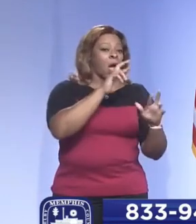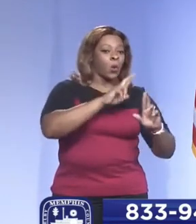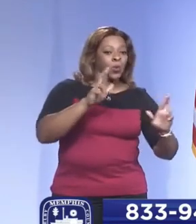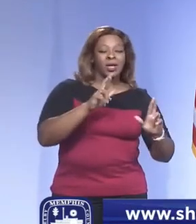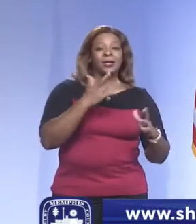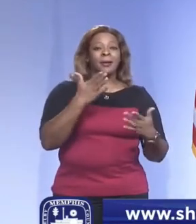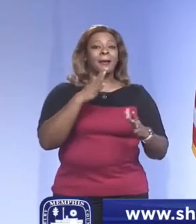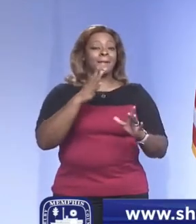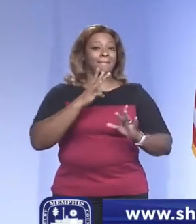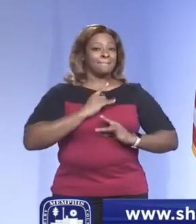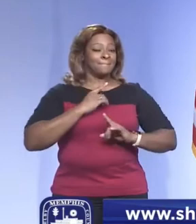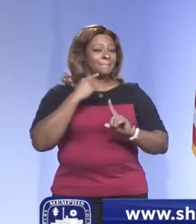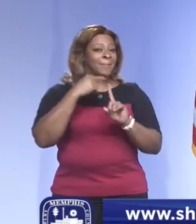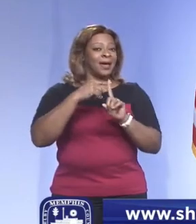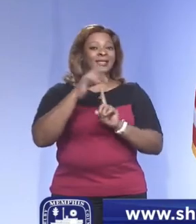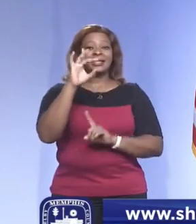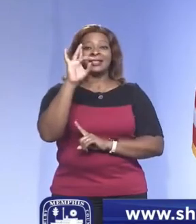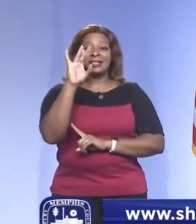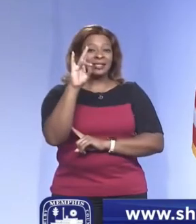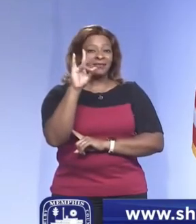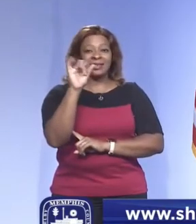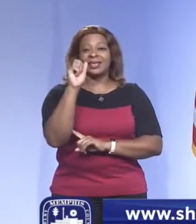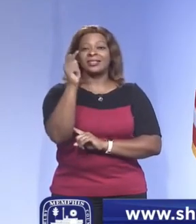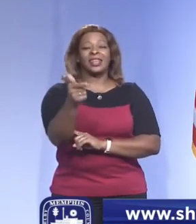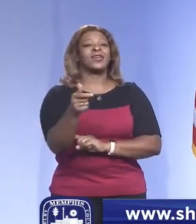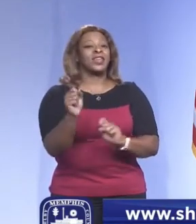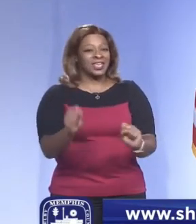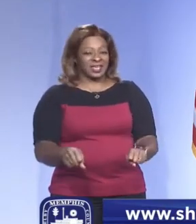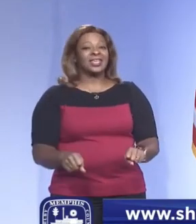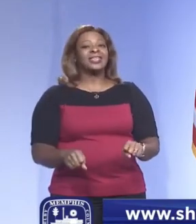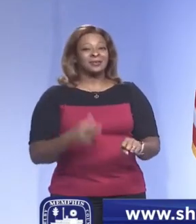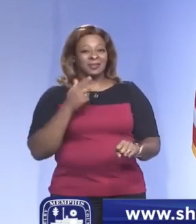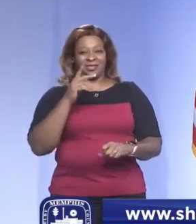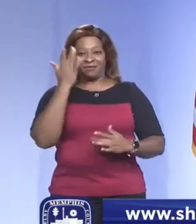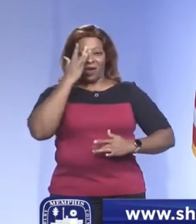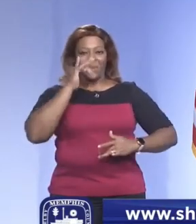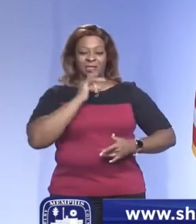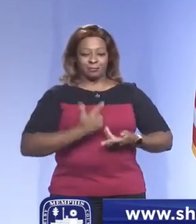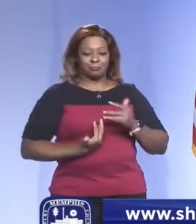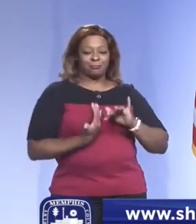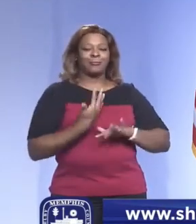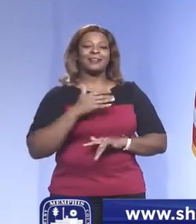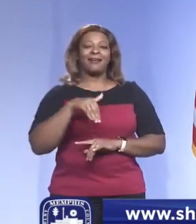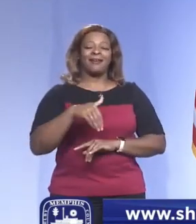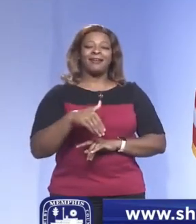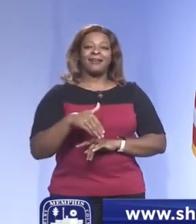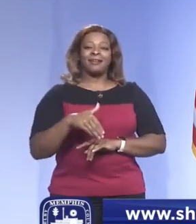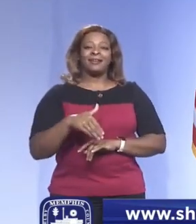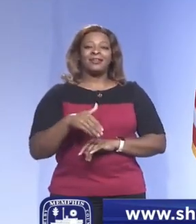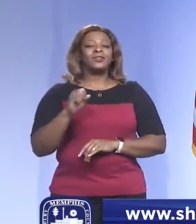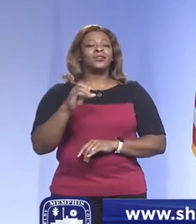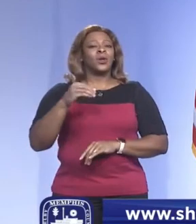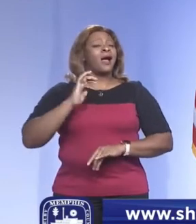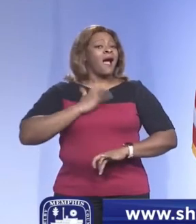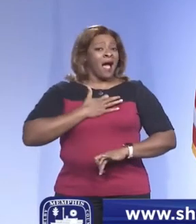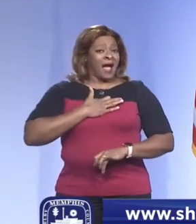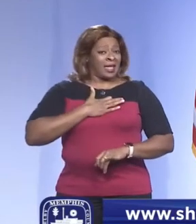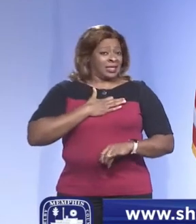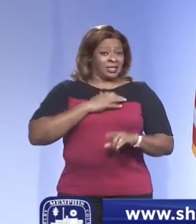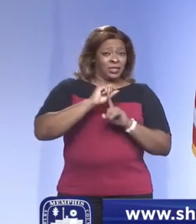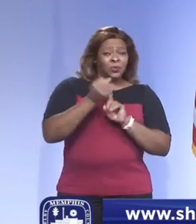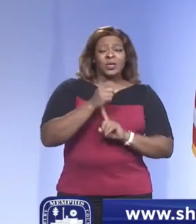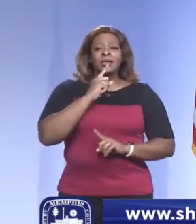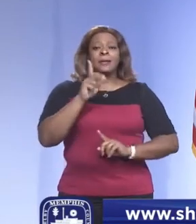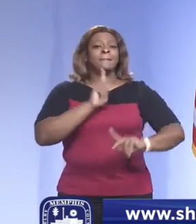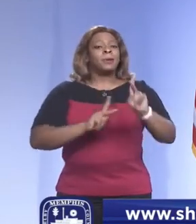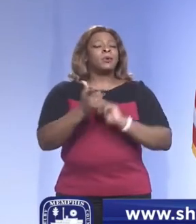become positive 7 days from when they got it tested or later. So our position is that